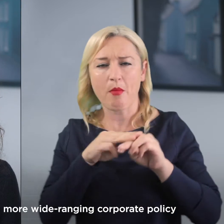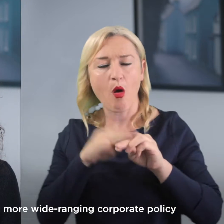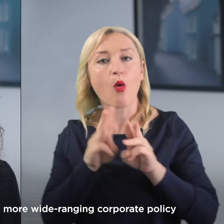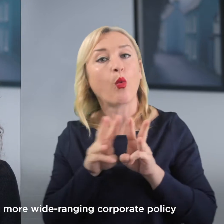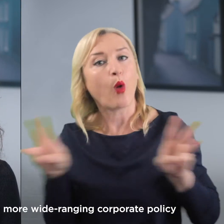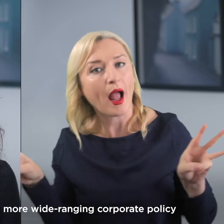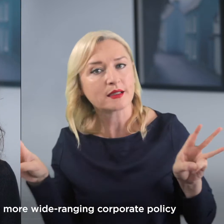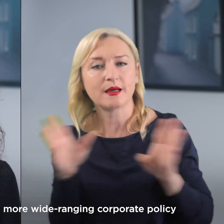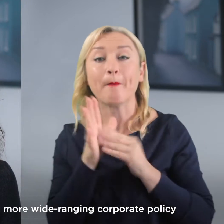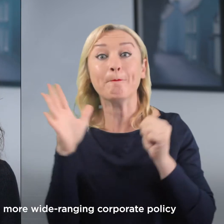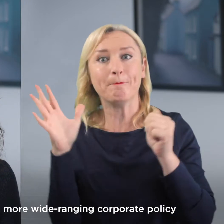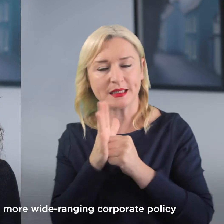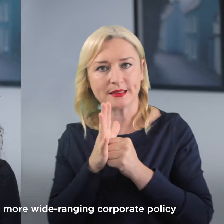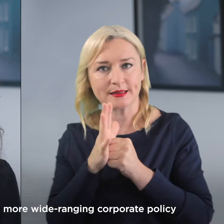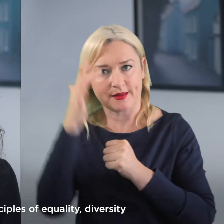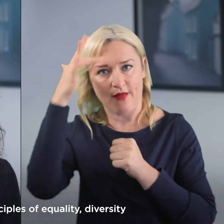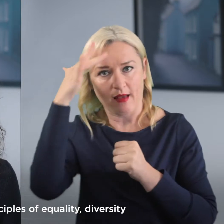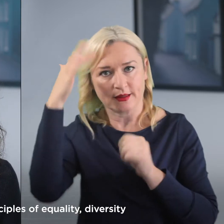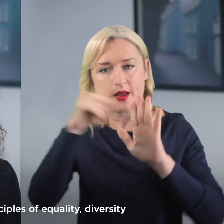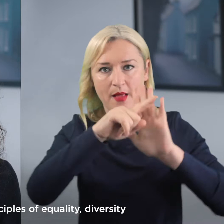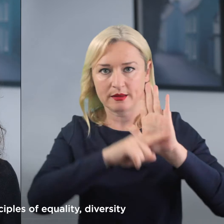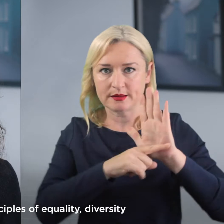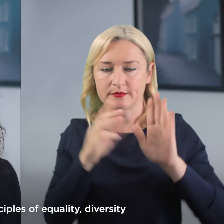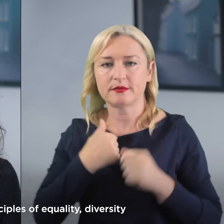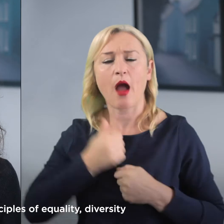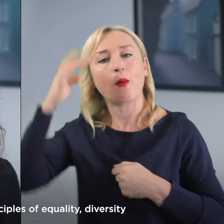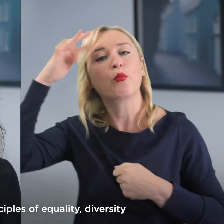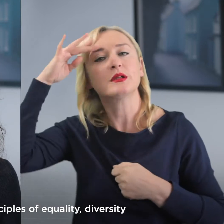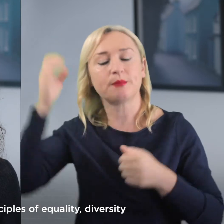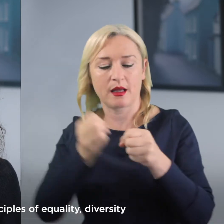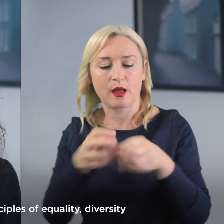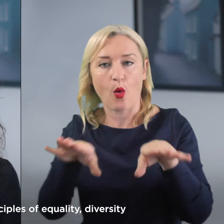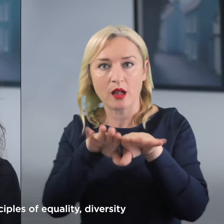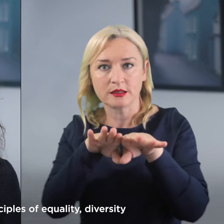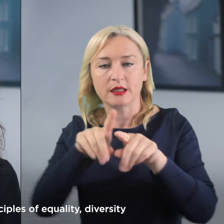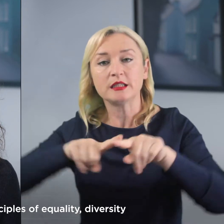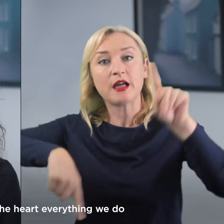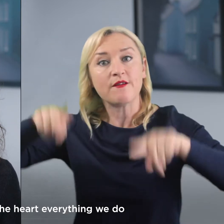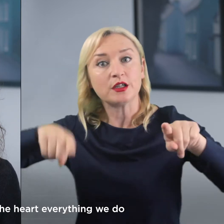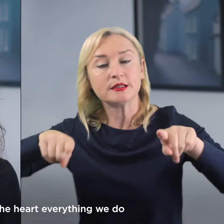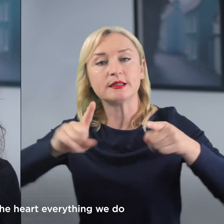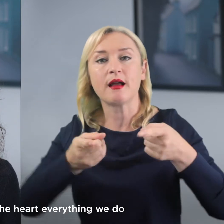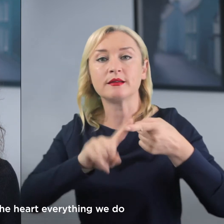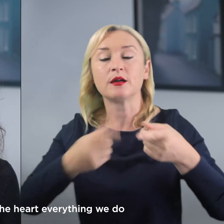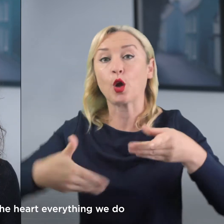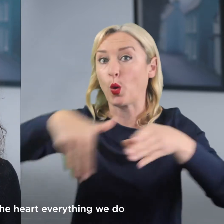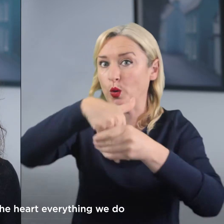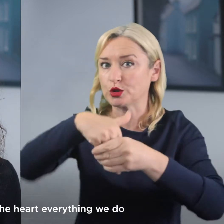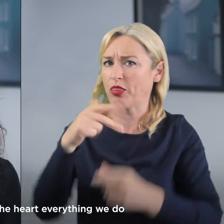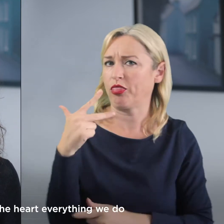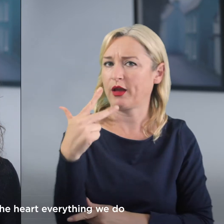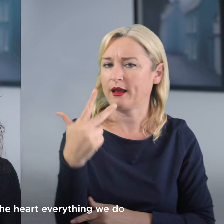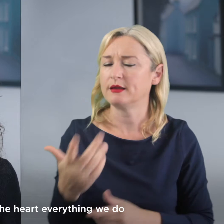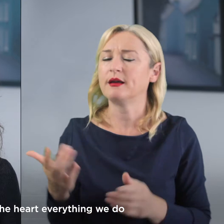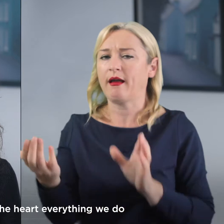more wide-ranging corporate policy that puts the principles of equality, diversity and inclusion at the